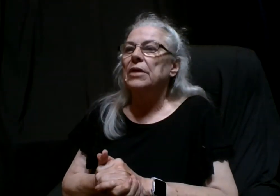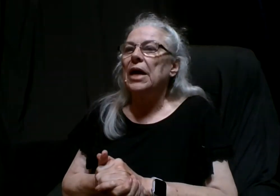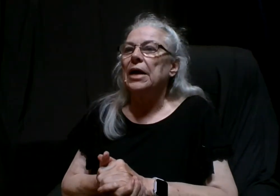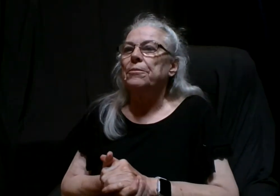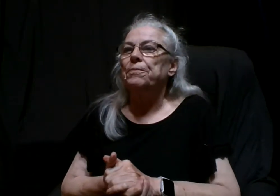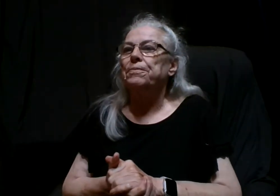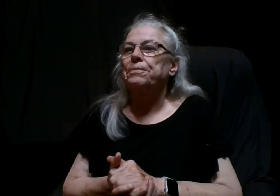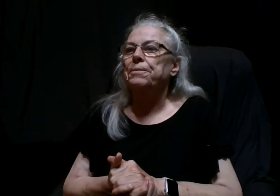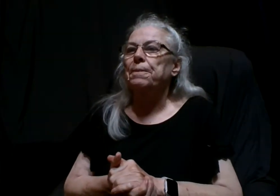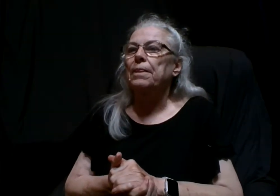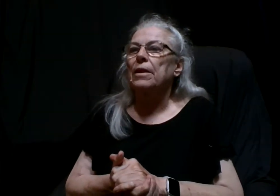Okay.